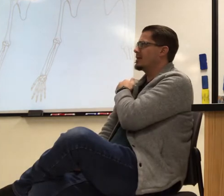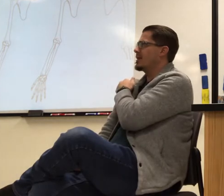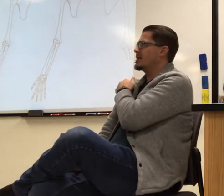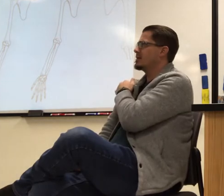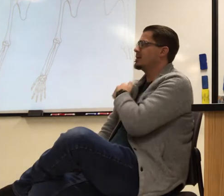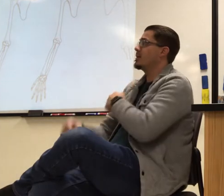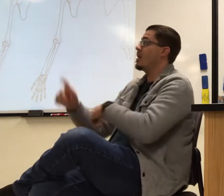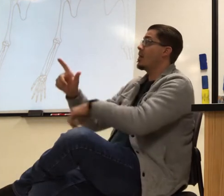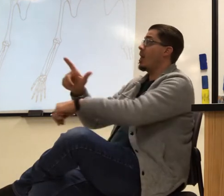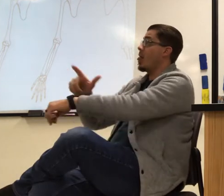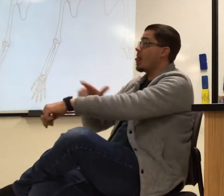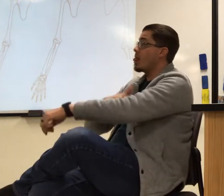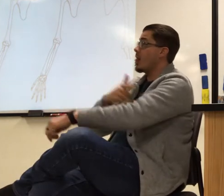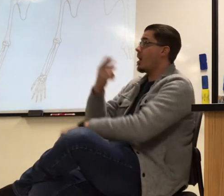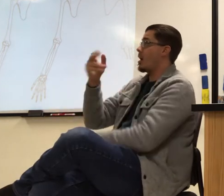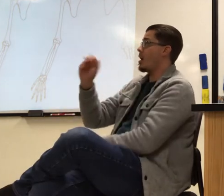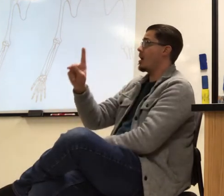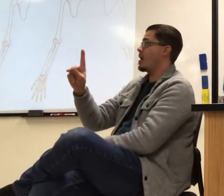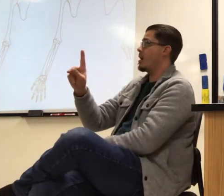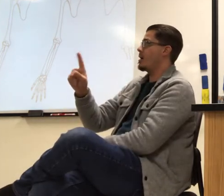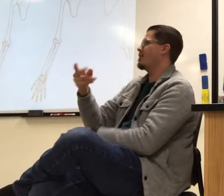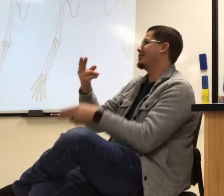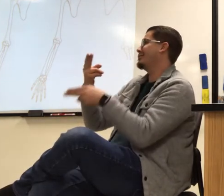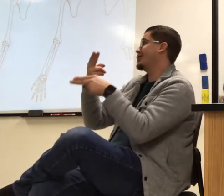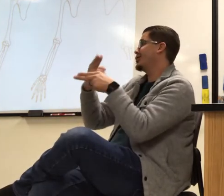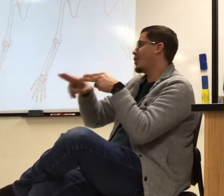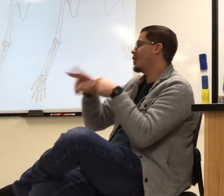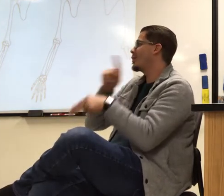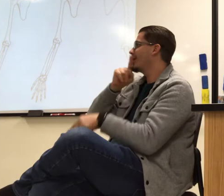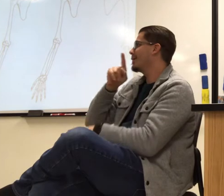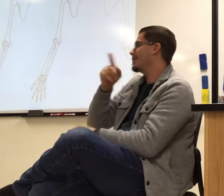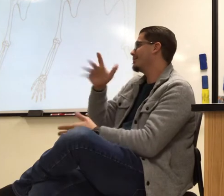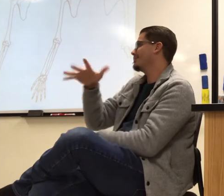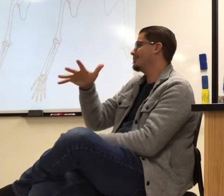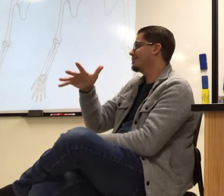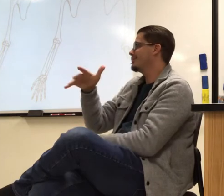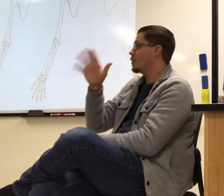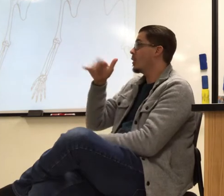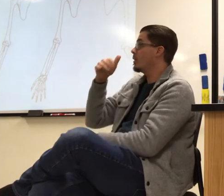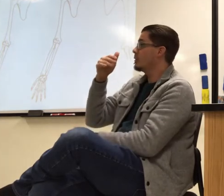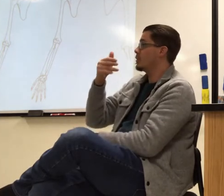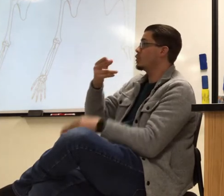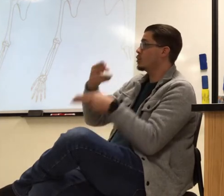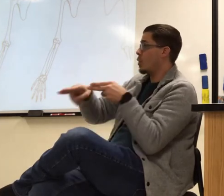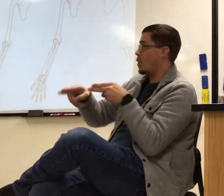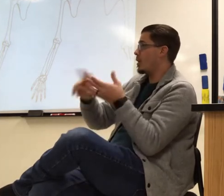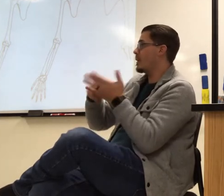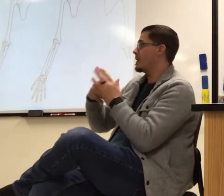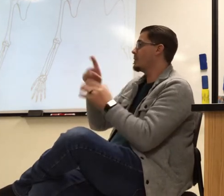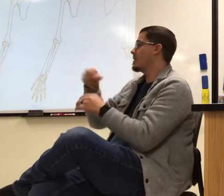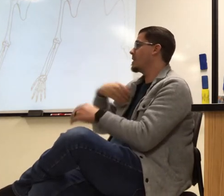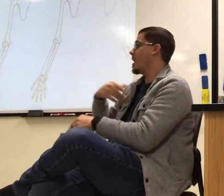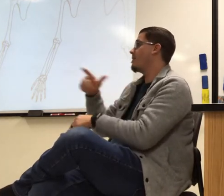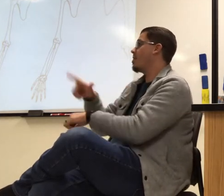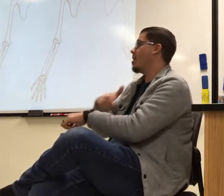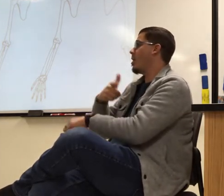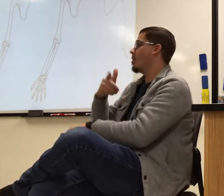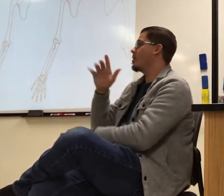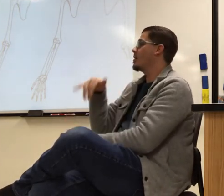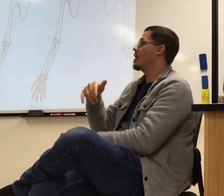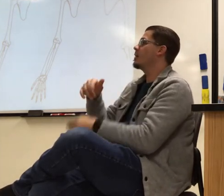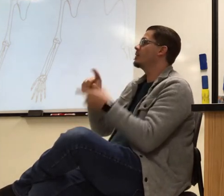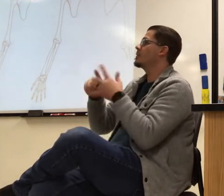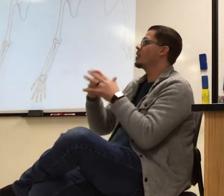A long head, remember short is a relative term, so you expect there's a long head. It originates